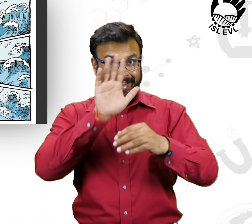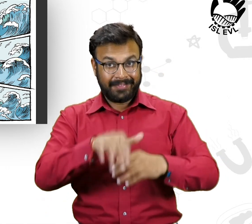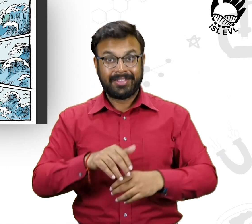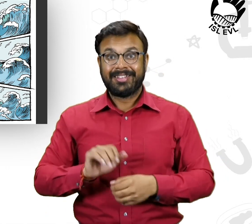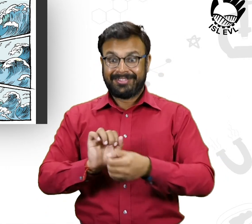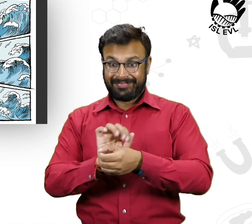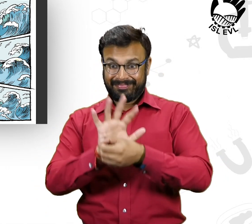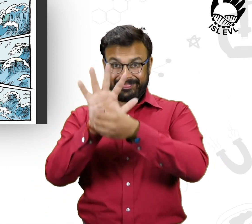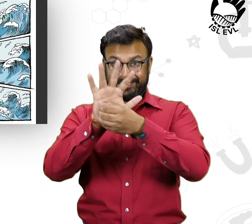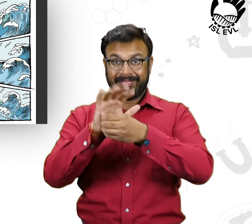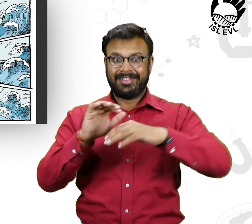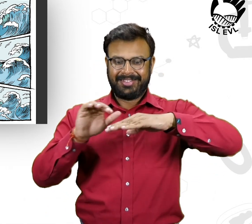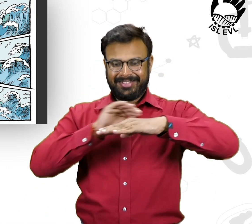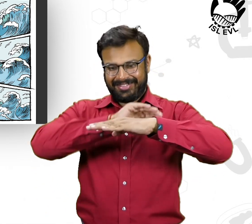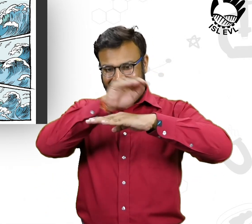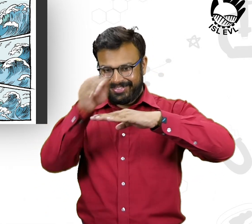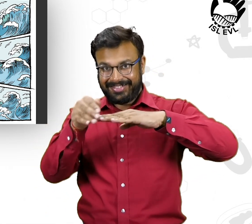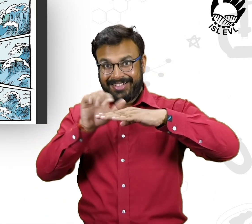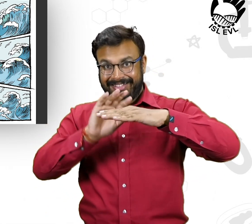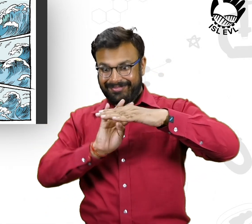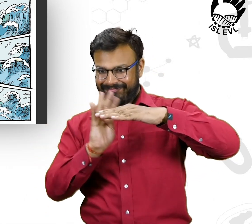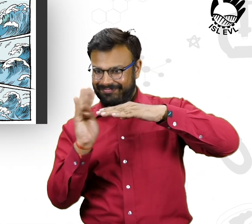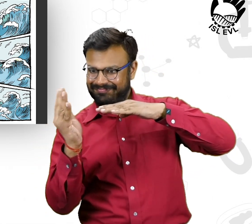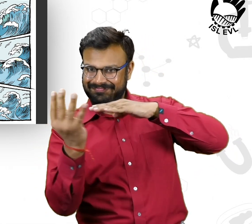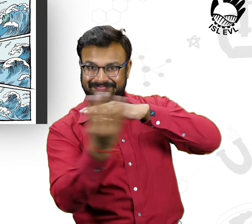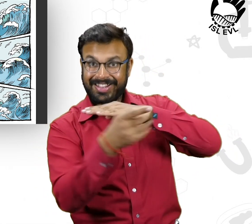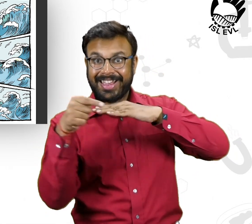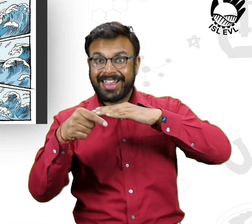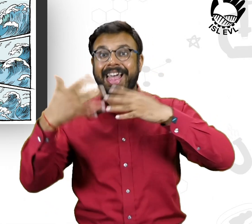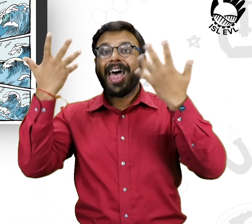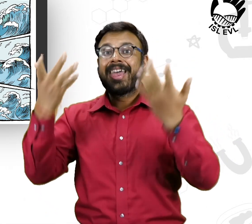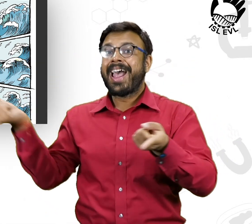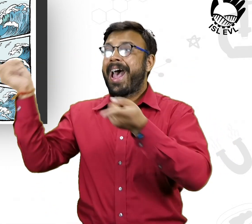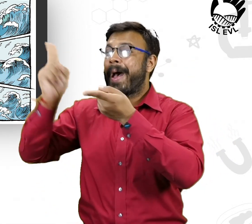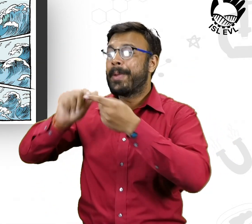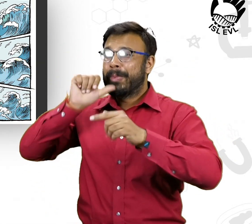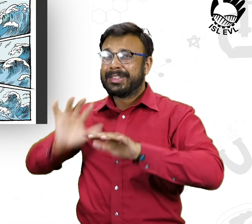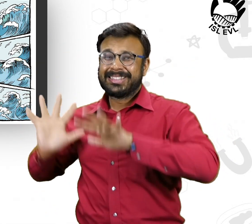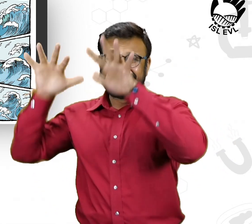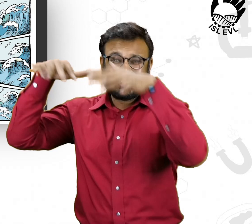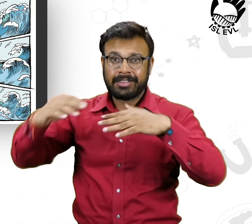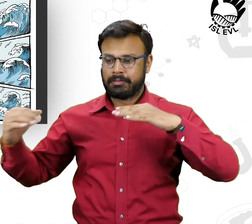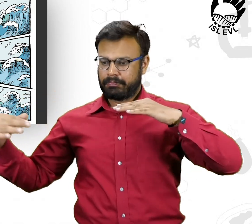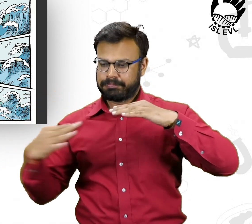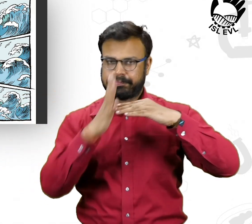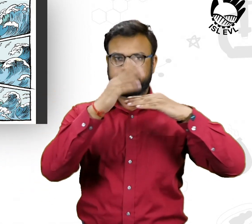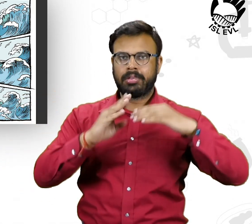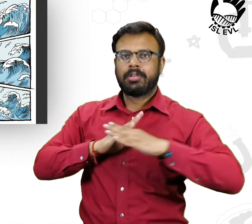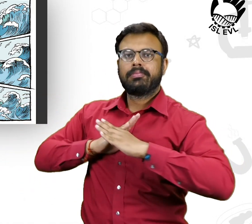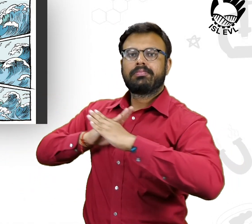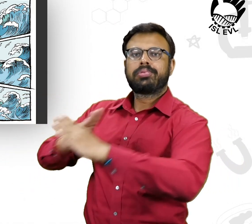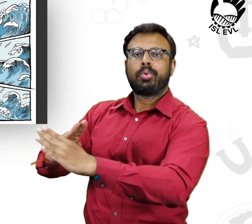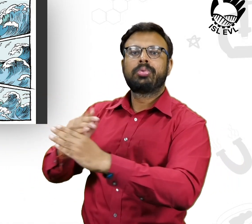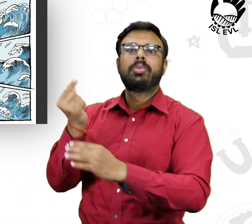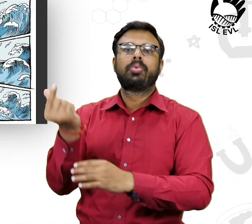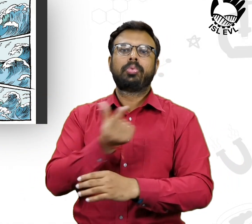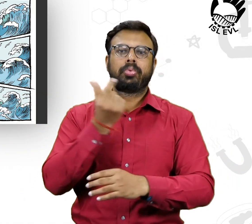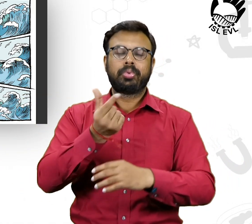In addition, the corals form a wall to keep the rough sea away from